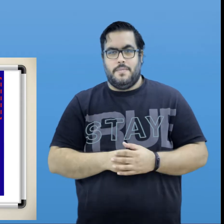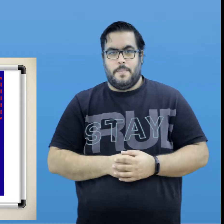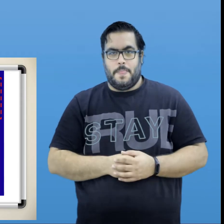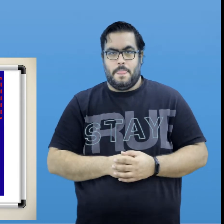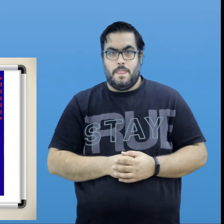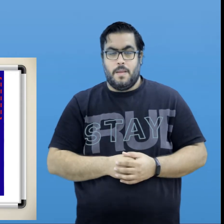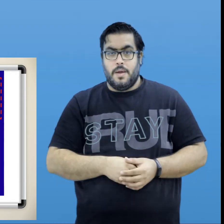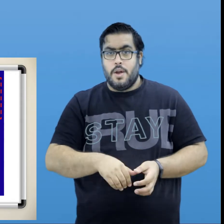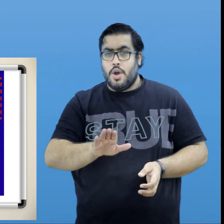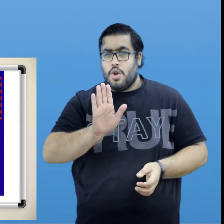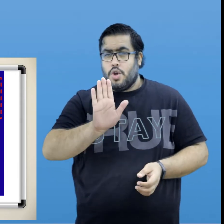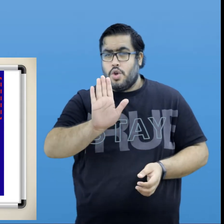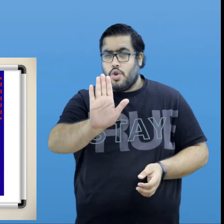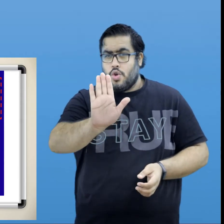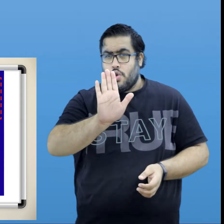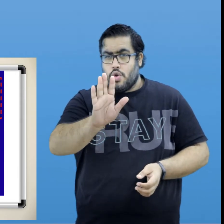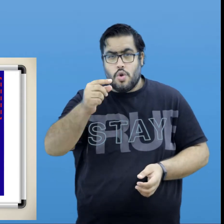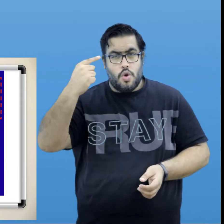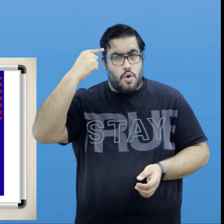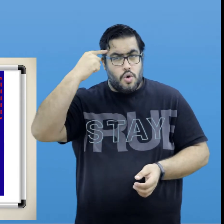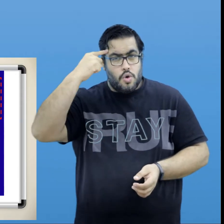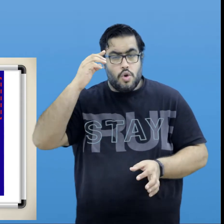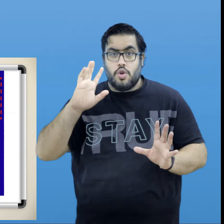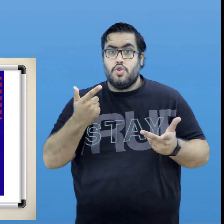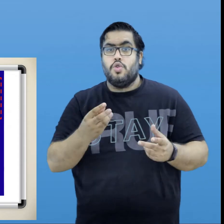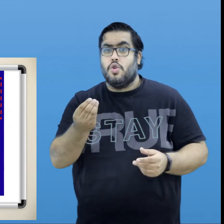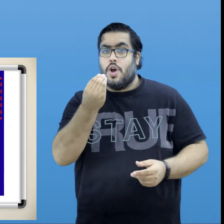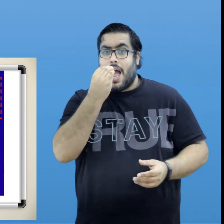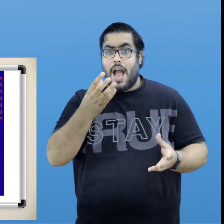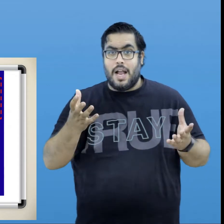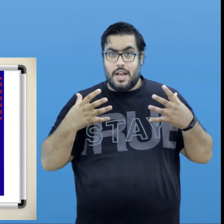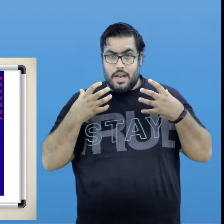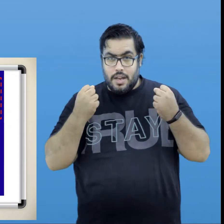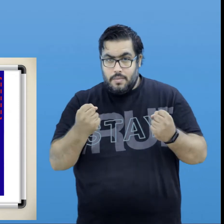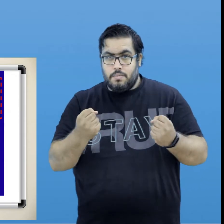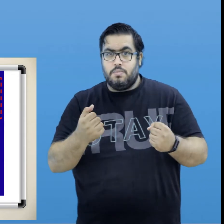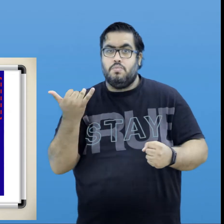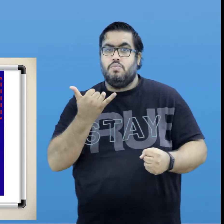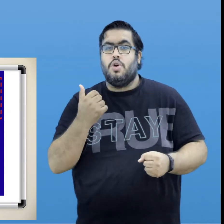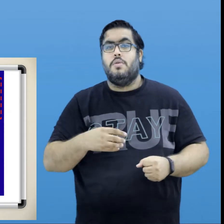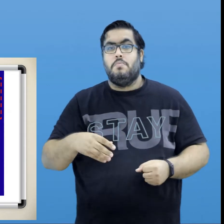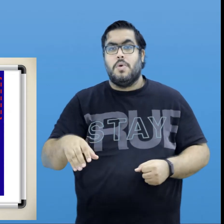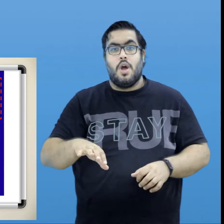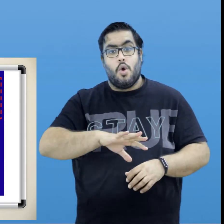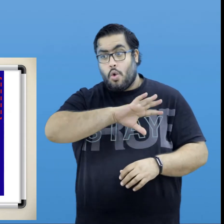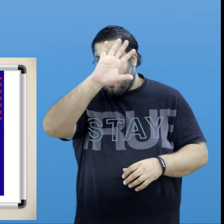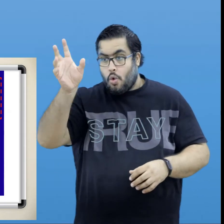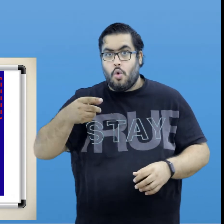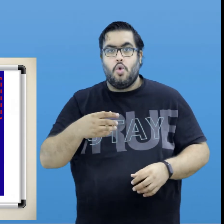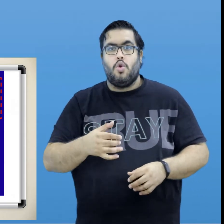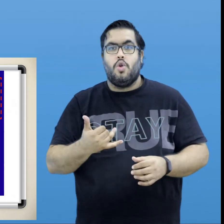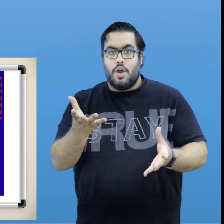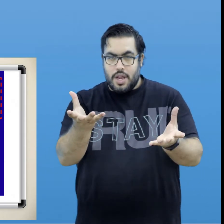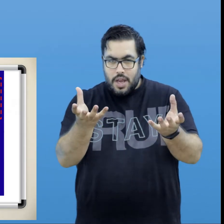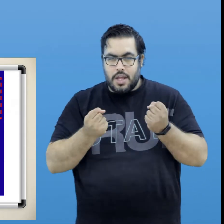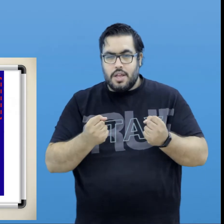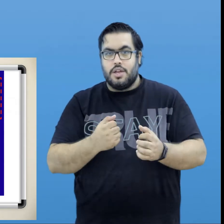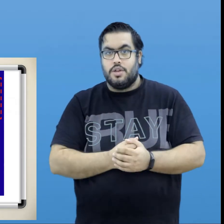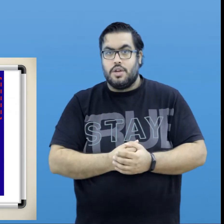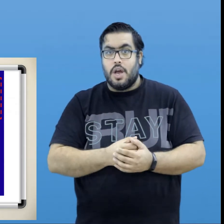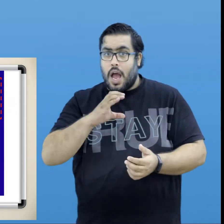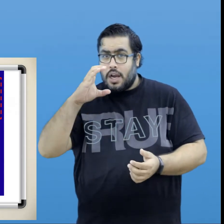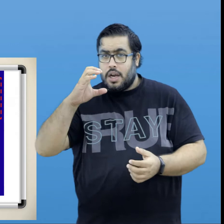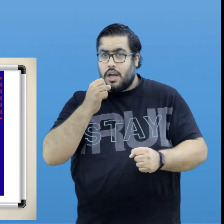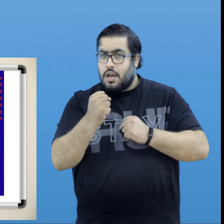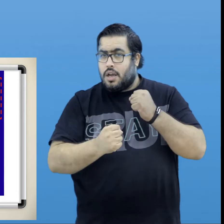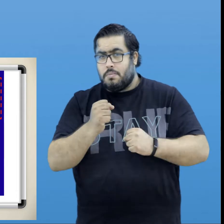In your point of view, what are the nutrients that the human body needs to be healthy? Is it only carbs?